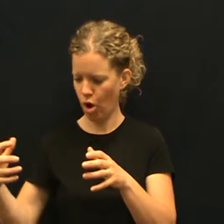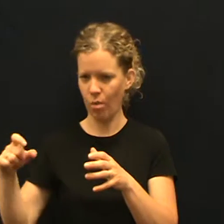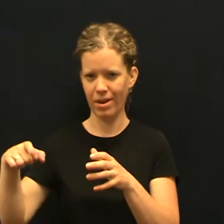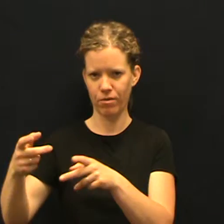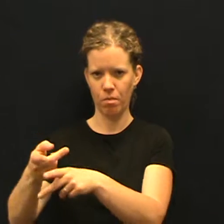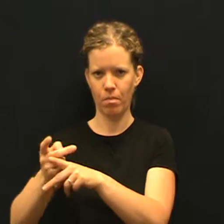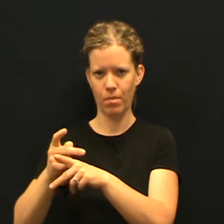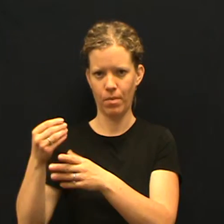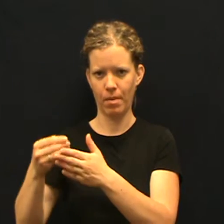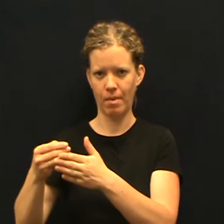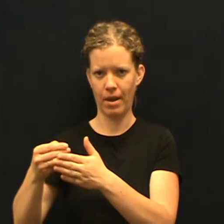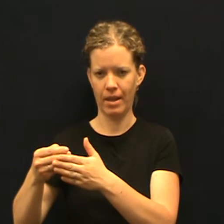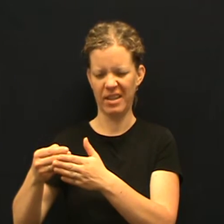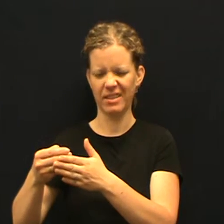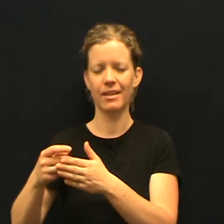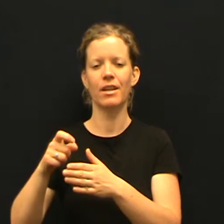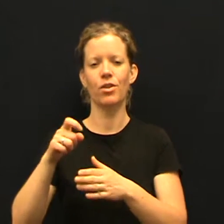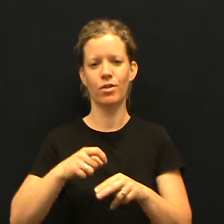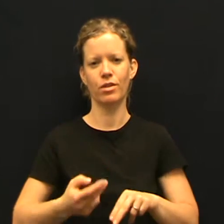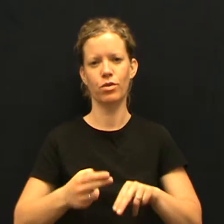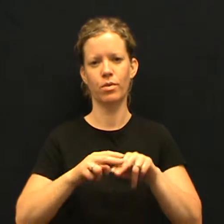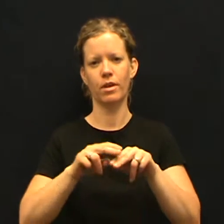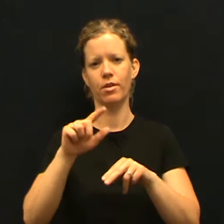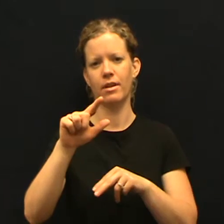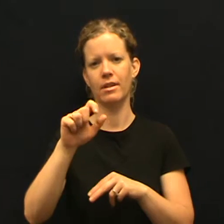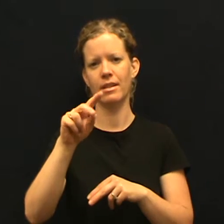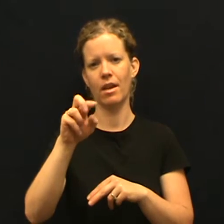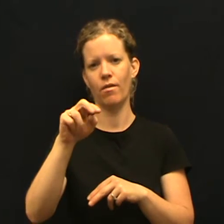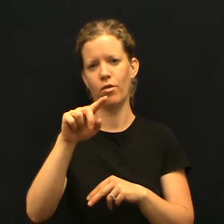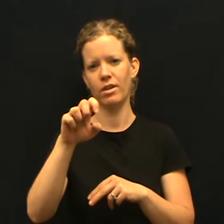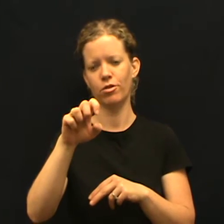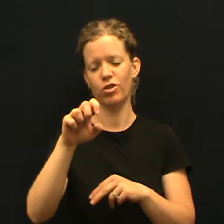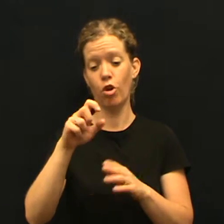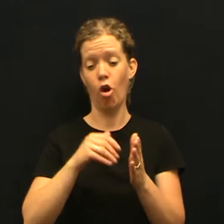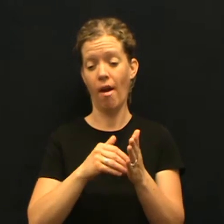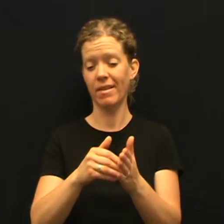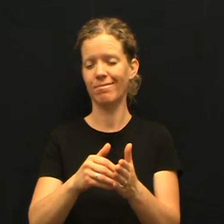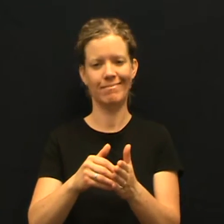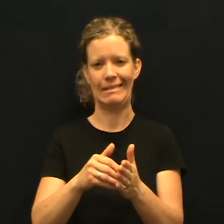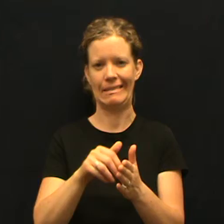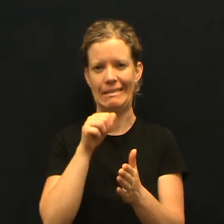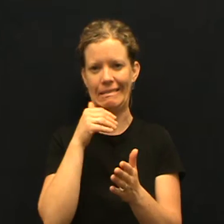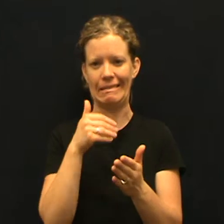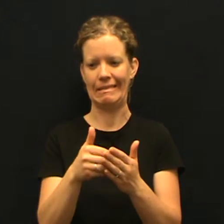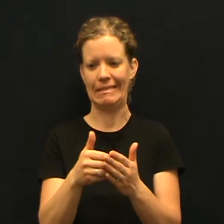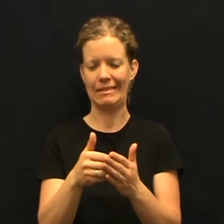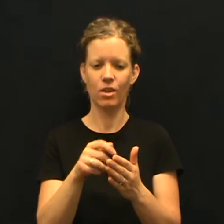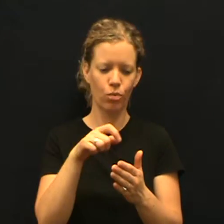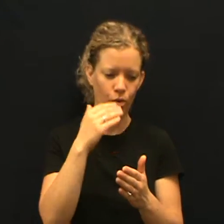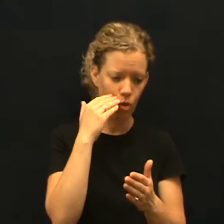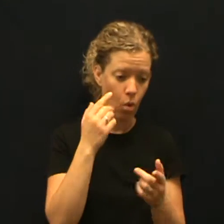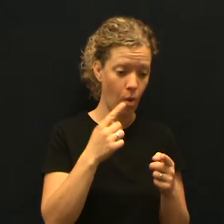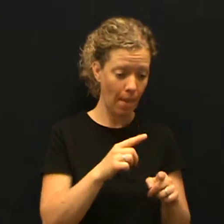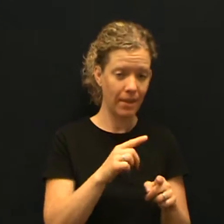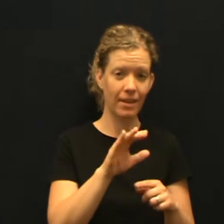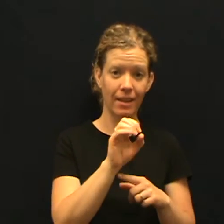leverage on a consistent basis could lead to trouble. So we want to see if whether we're generating enough cash to fund